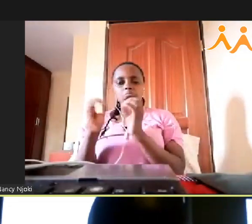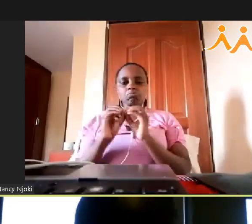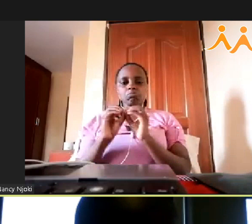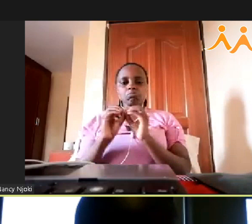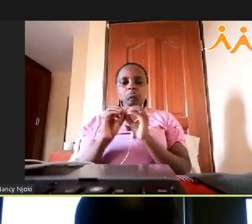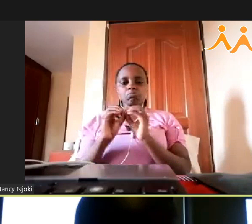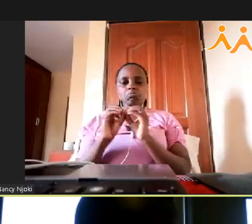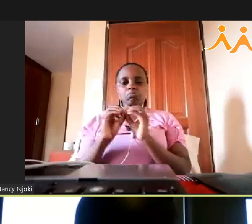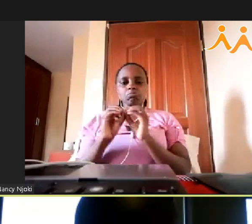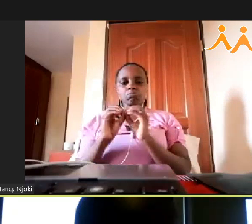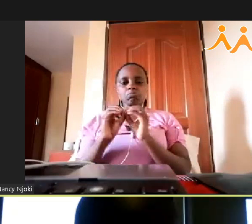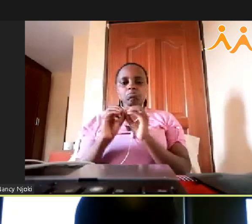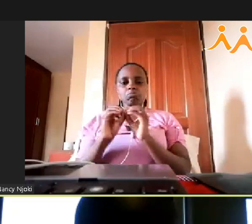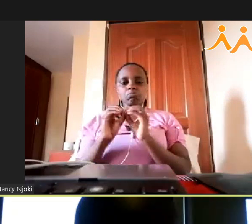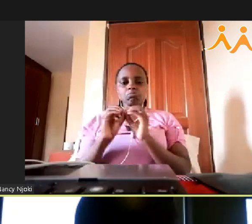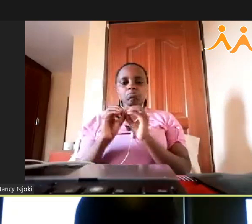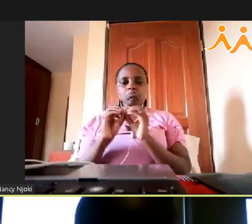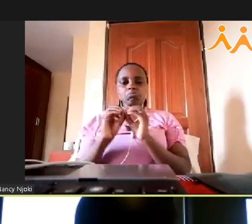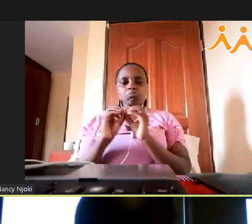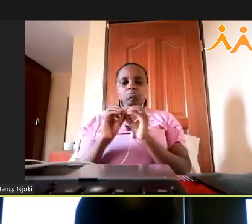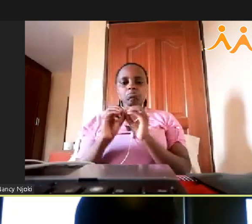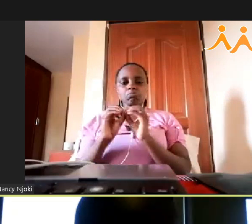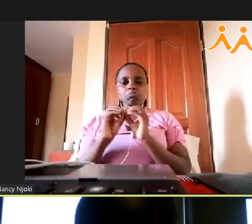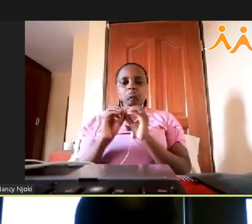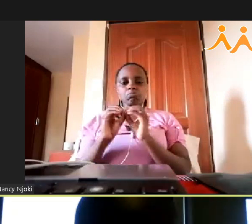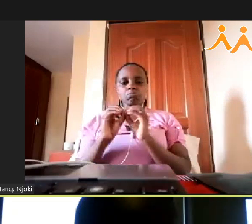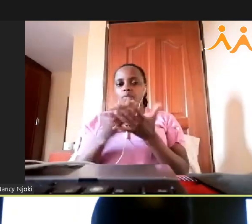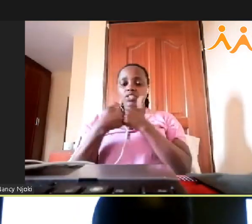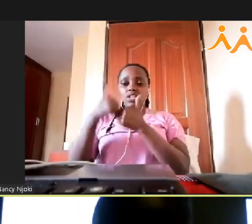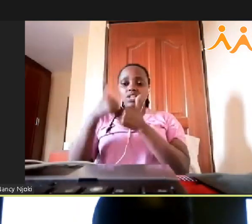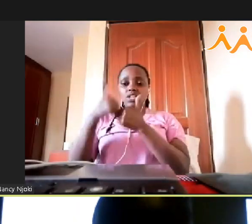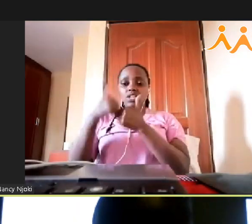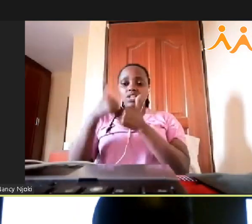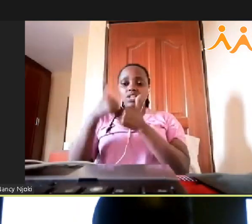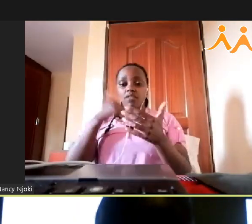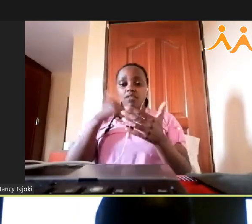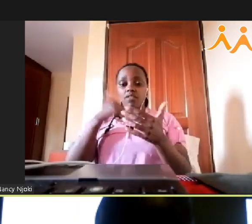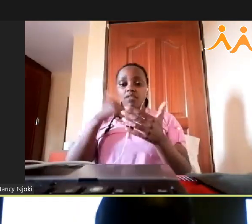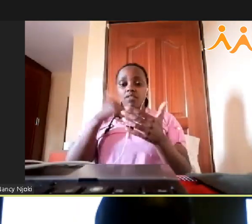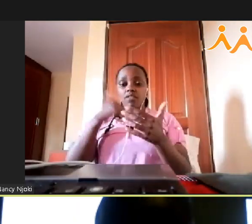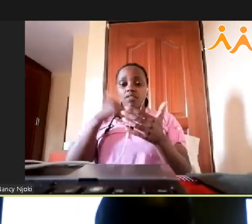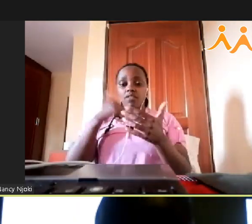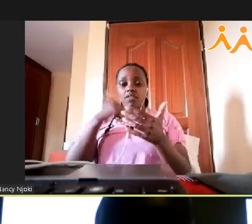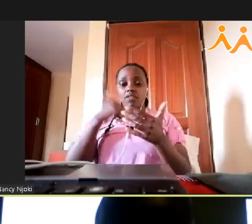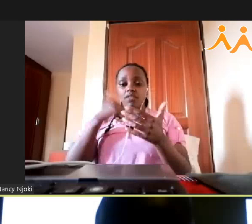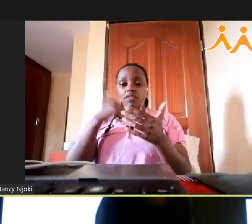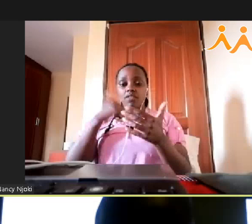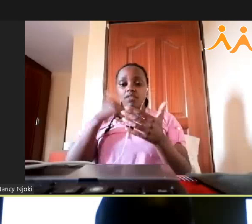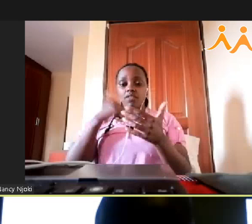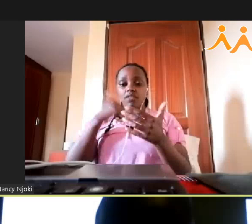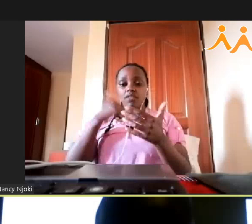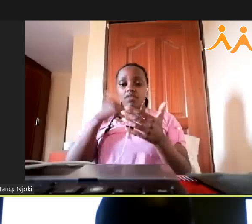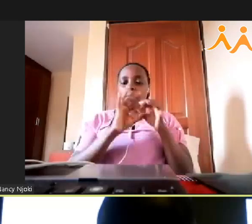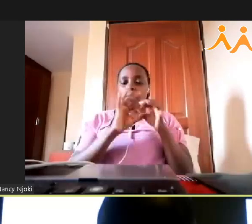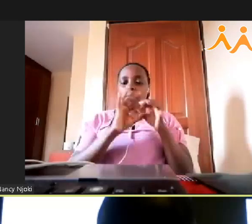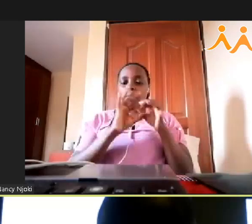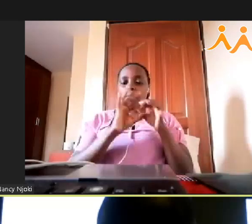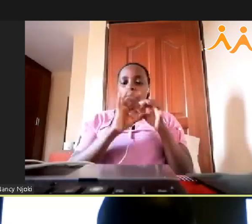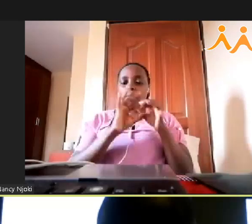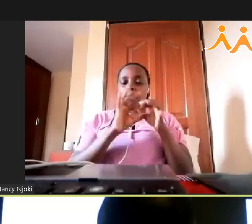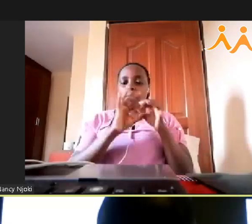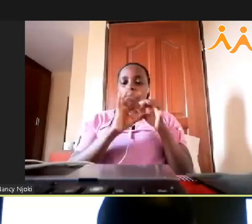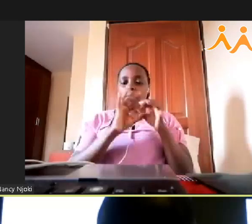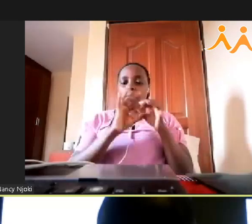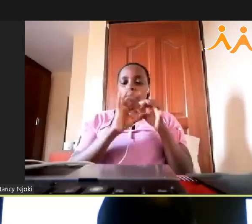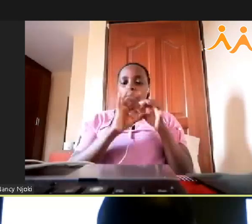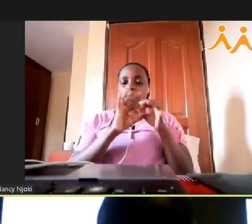formal communication. And I think highlighting some of the challenges that you come across is the harmony in terms of